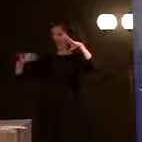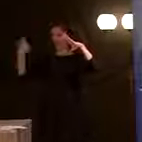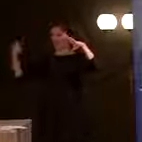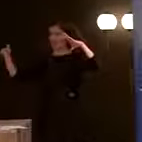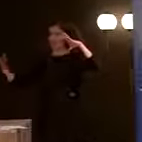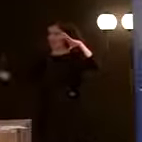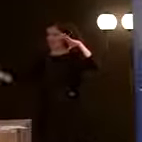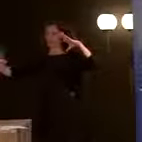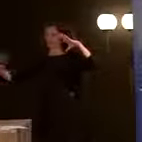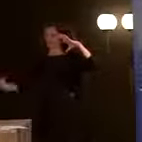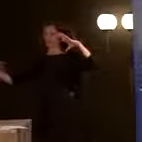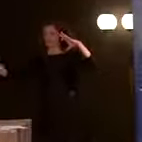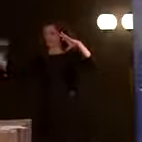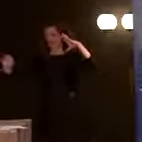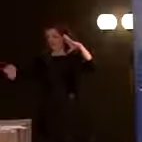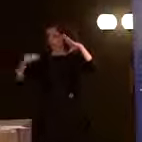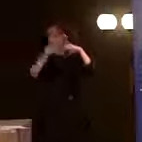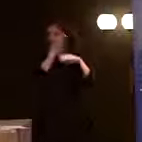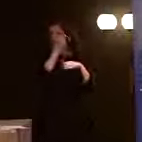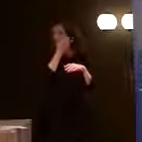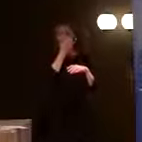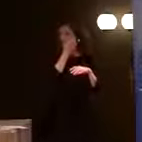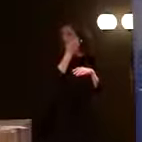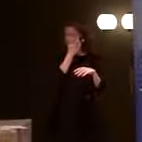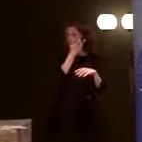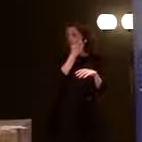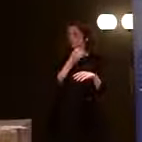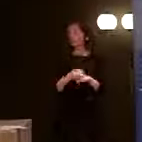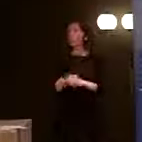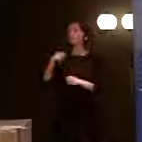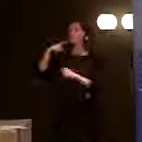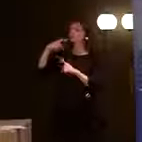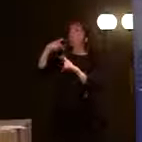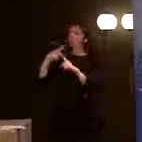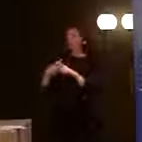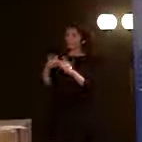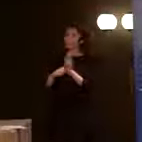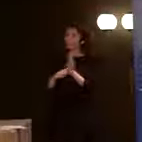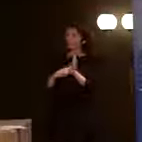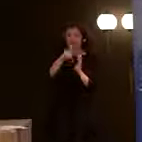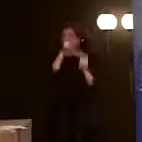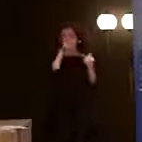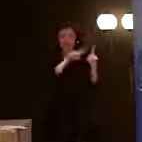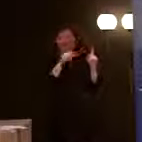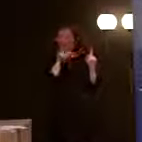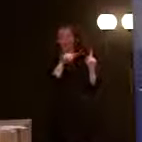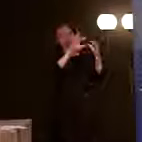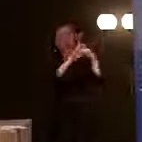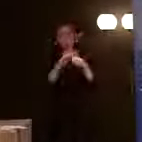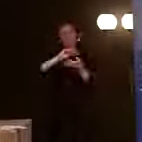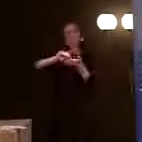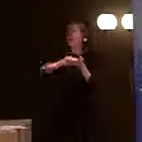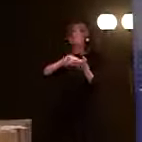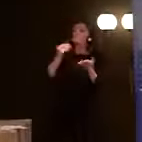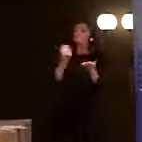this holistic experience of just learning about day and night alteration and not learning French or learning